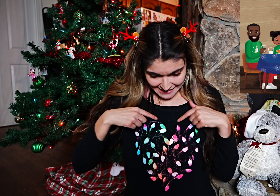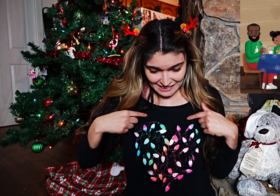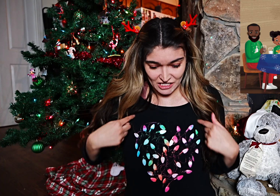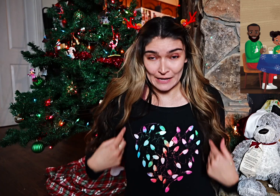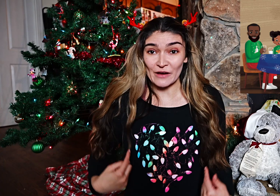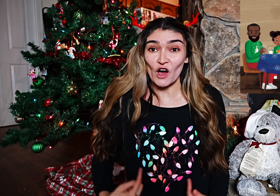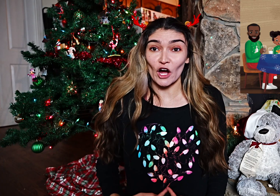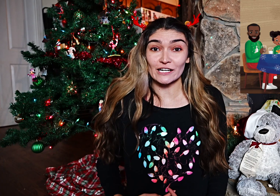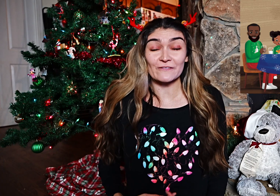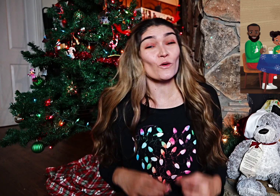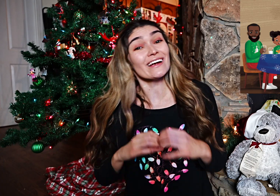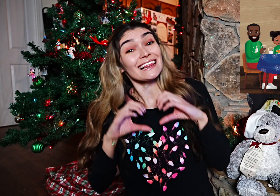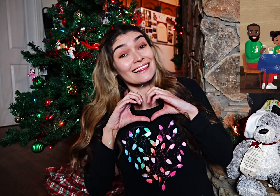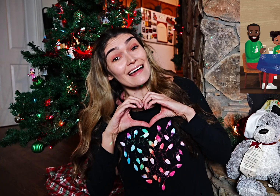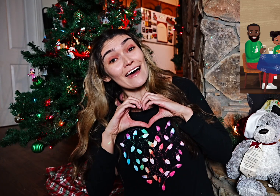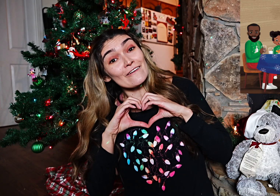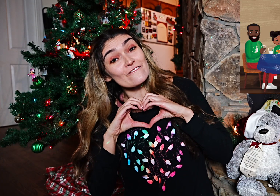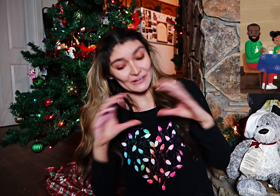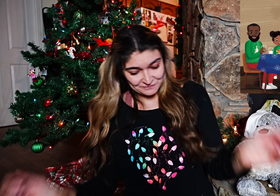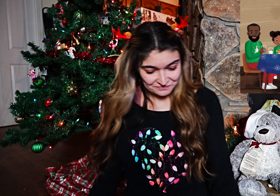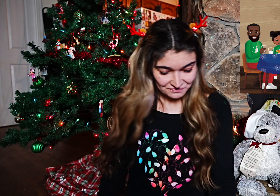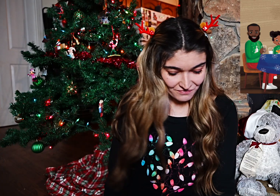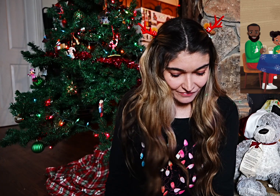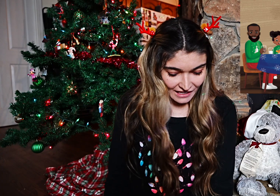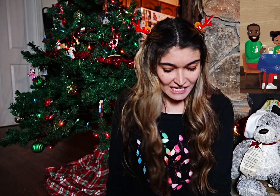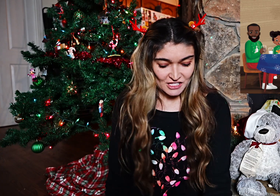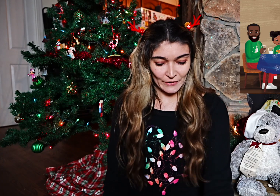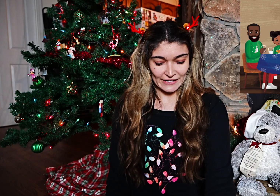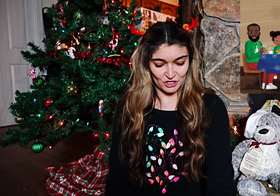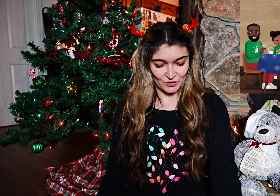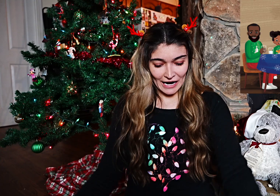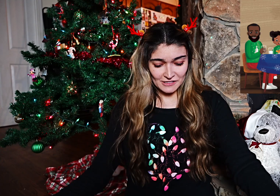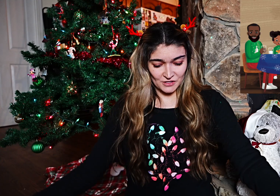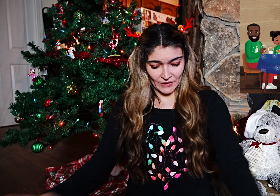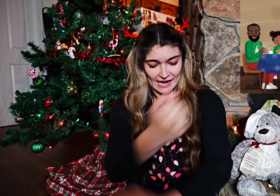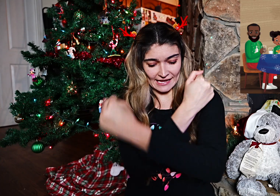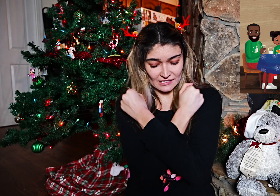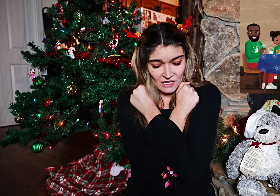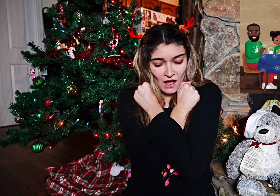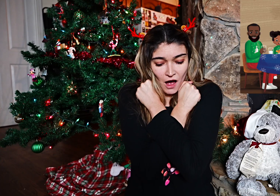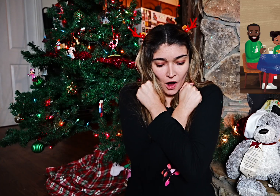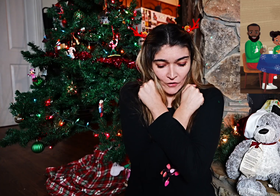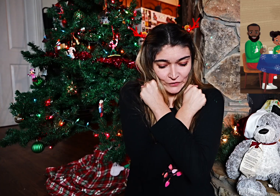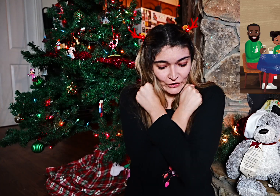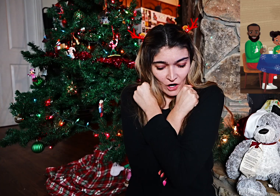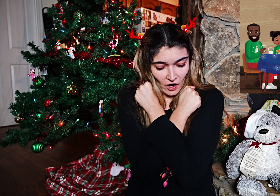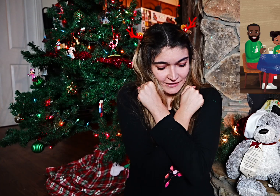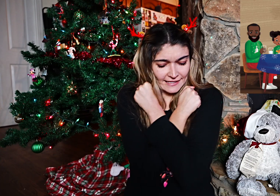the shape of a heart for love. So we're going to cross your hands over your heart like